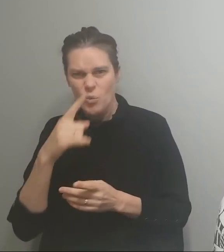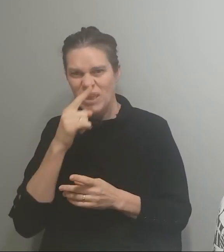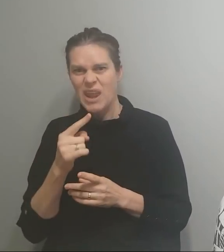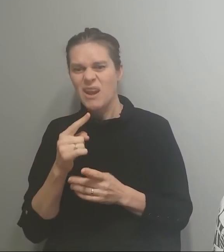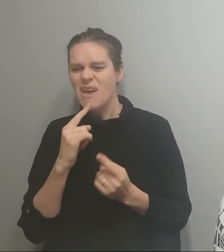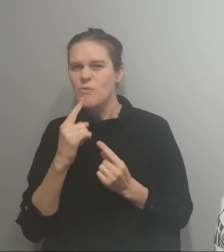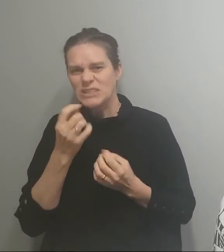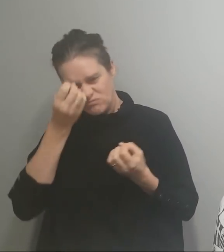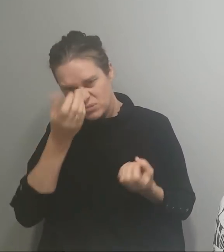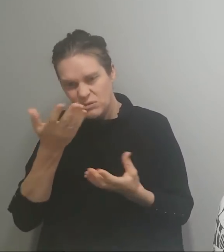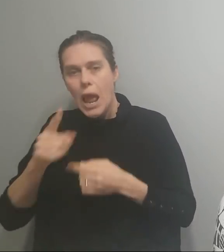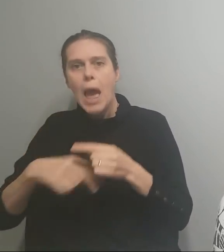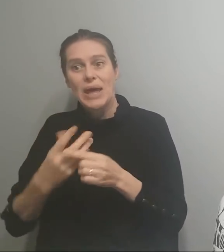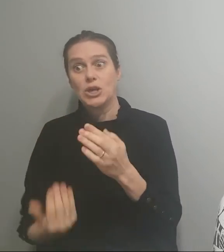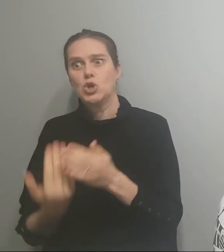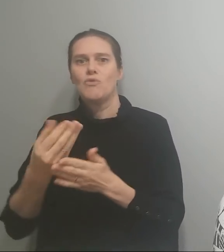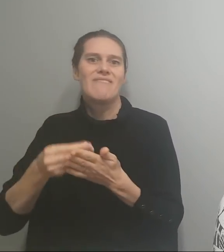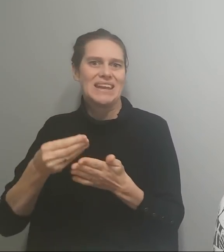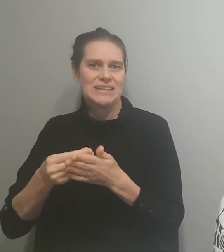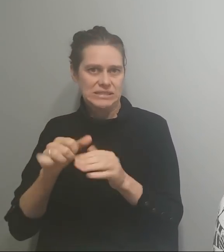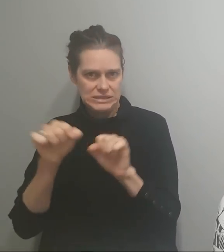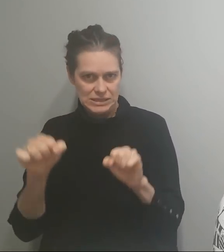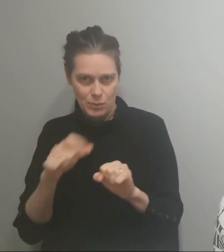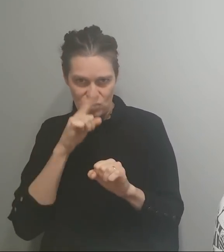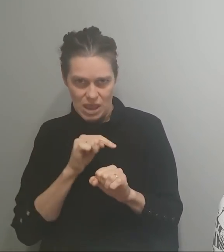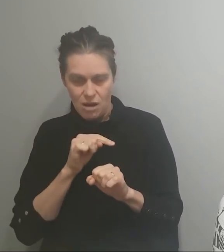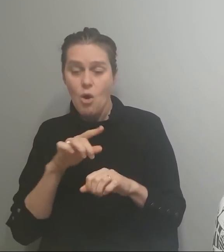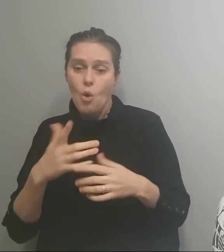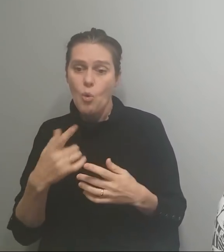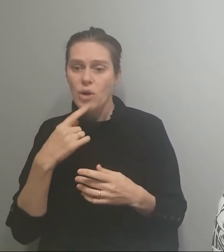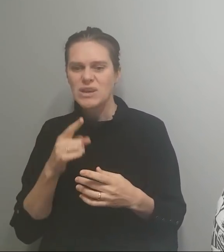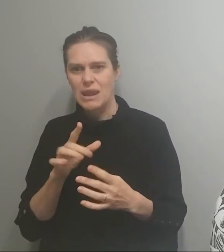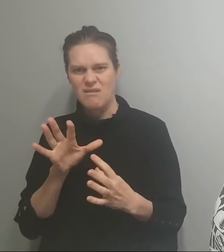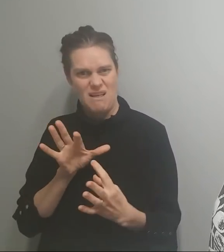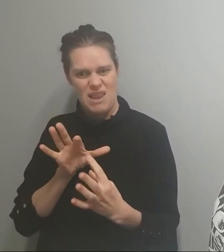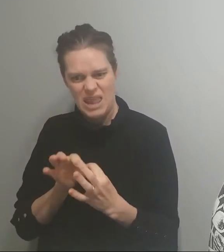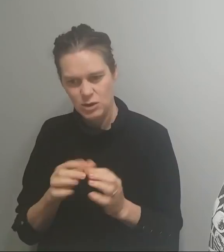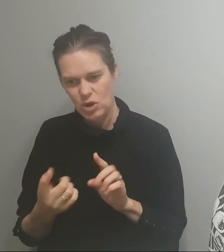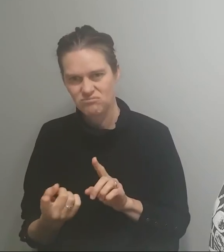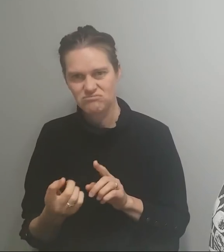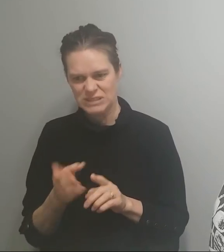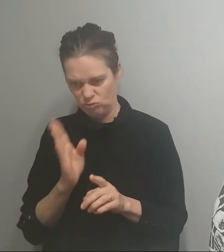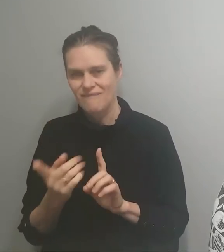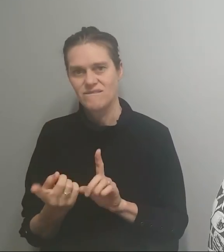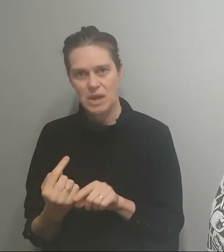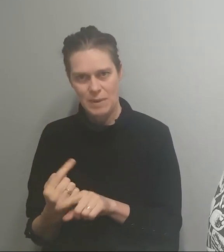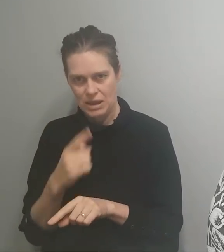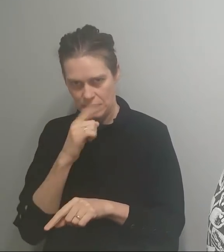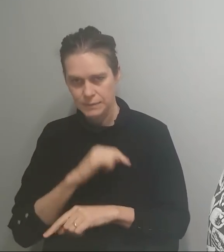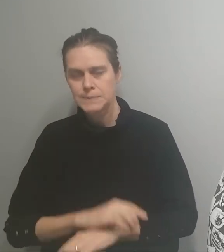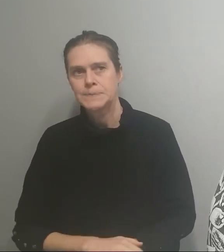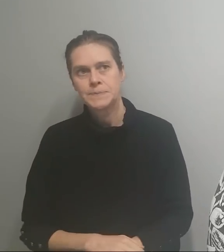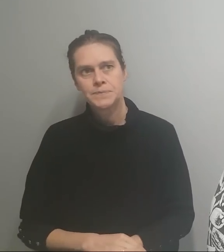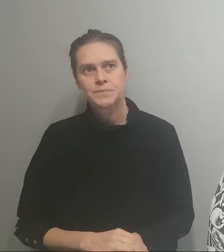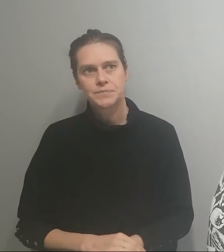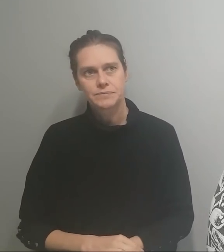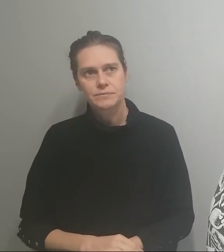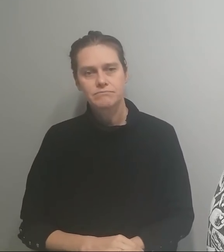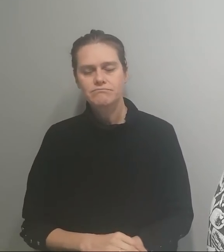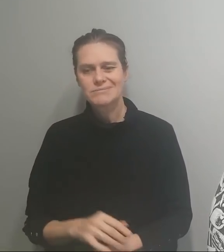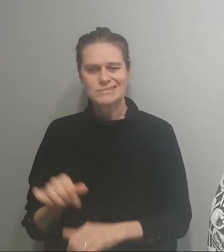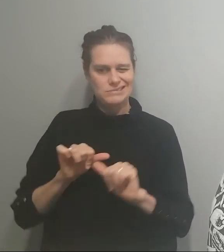doesn't work for you, we can provide the information directly for you to provide feedback. In terms of the, going